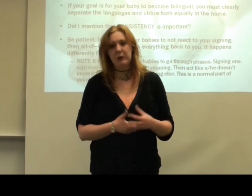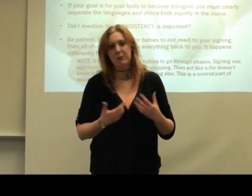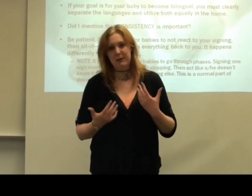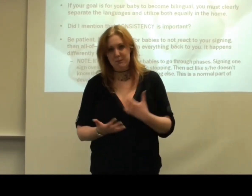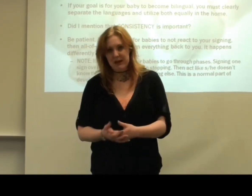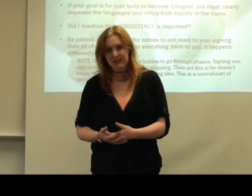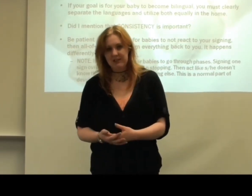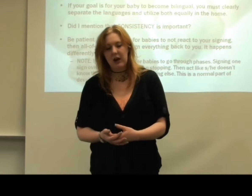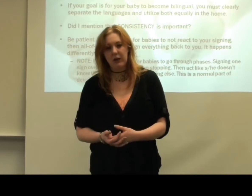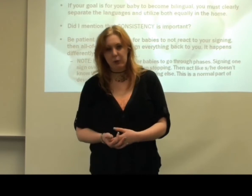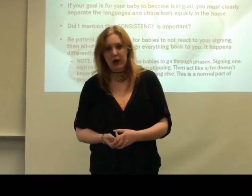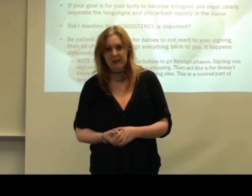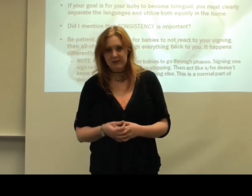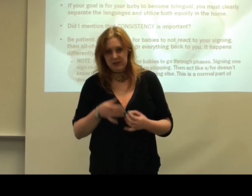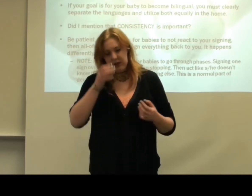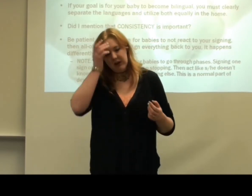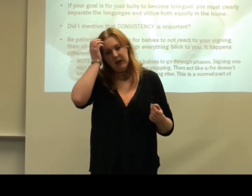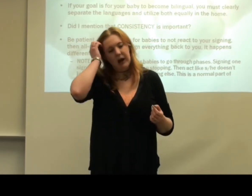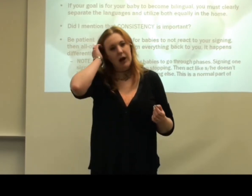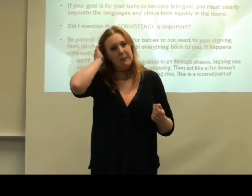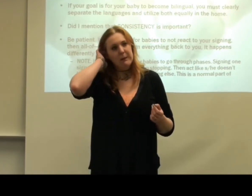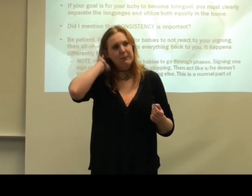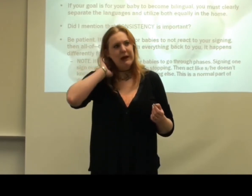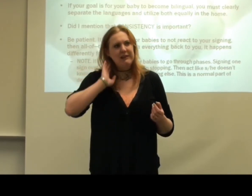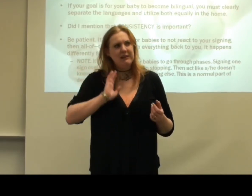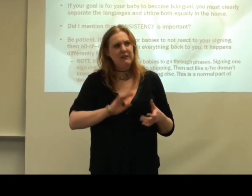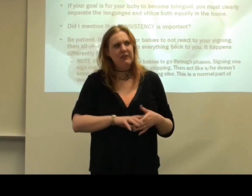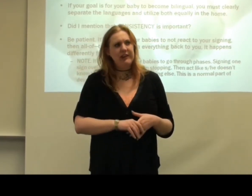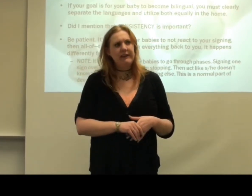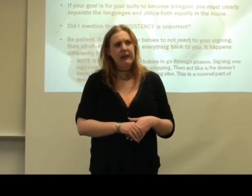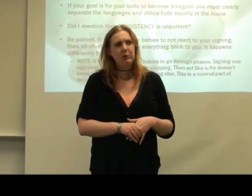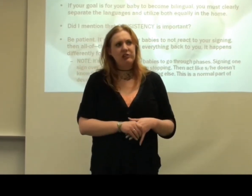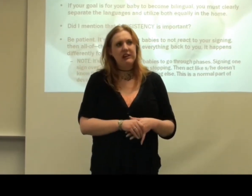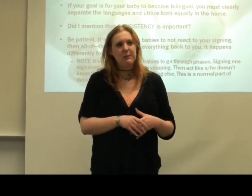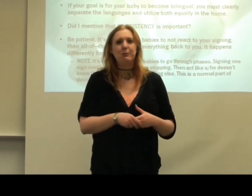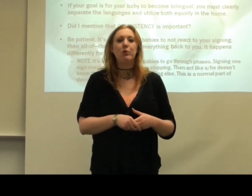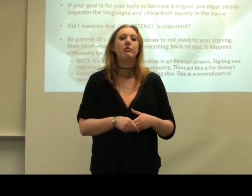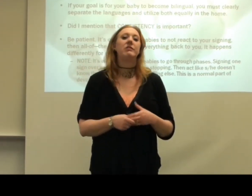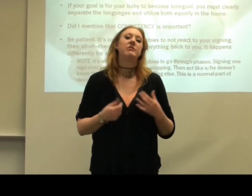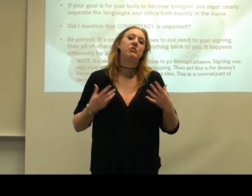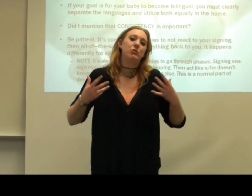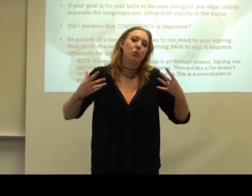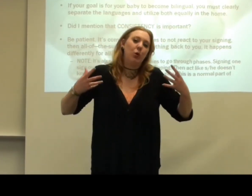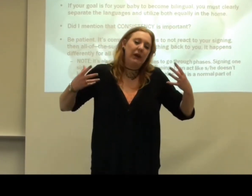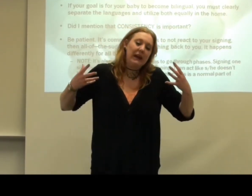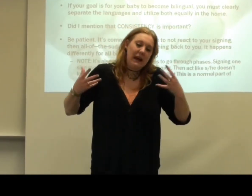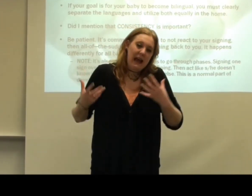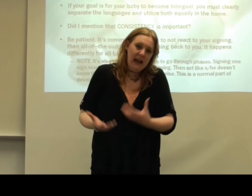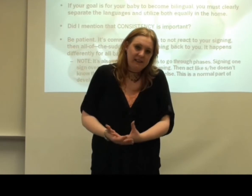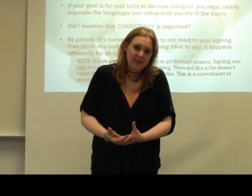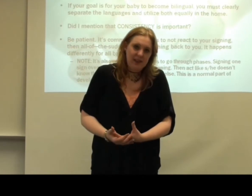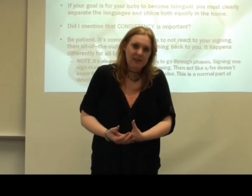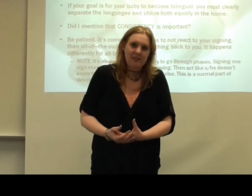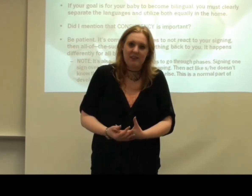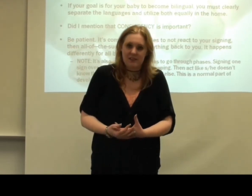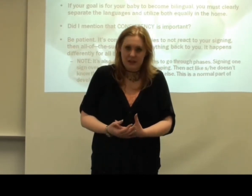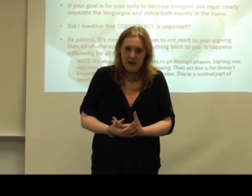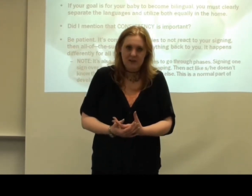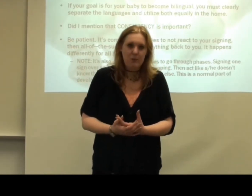would be missed otherwise. But sign language has been proven to only enhance this. This is not something